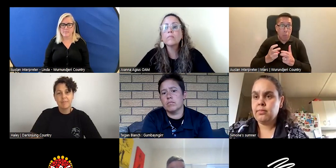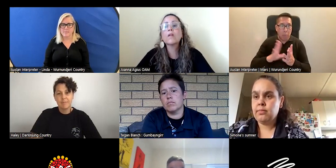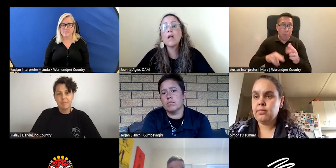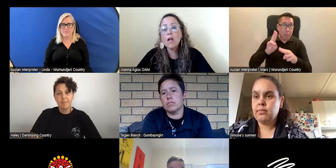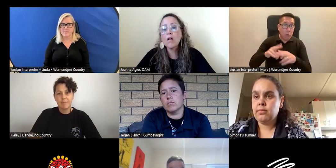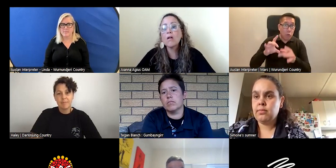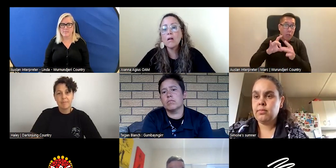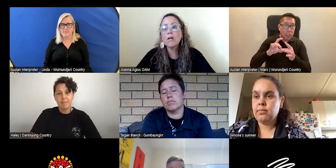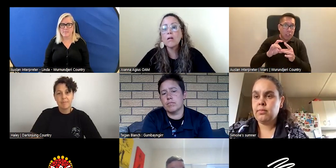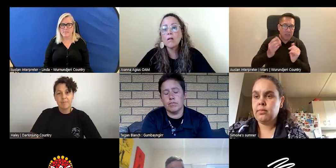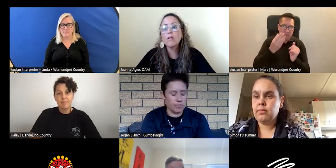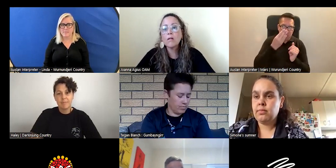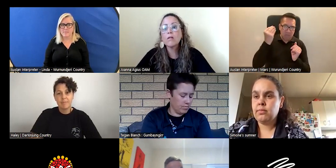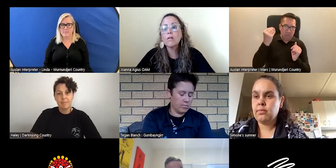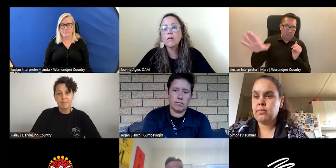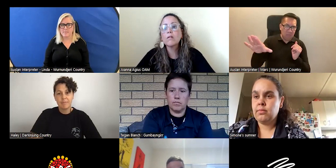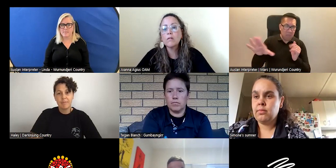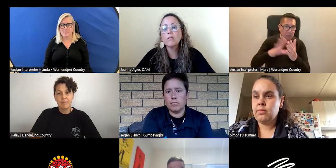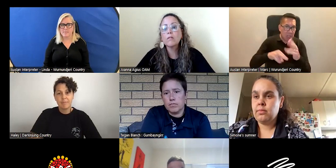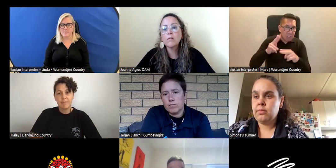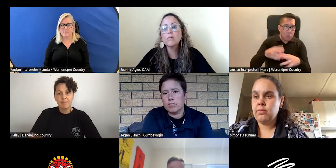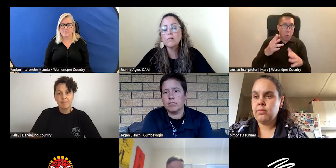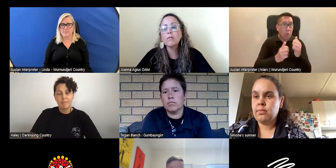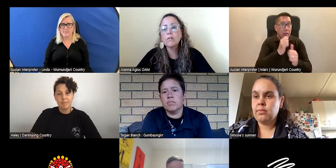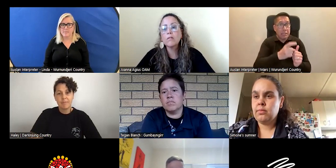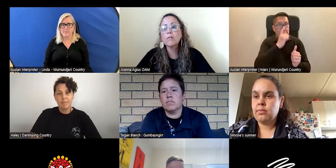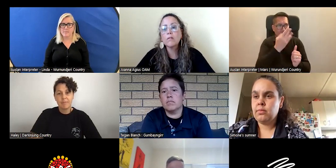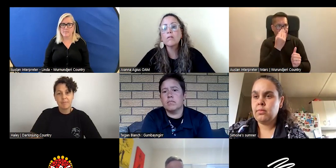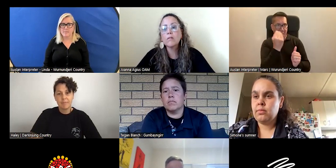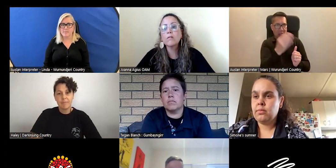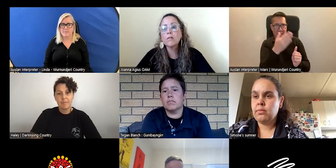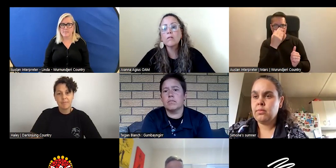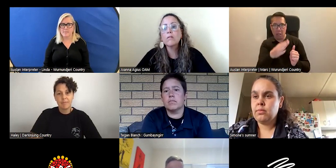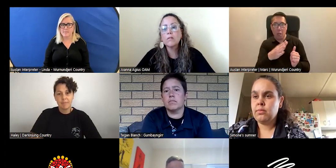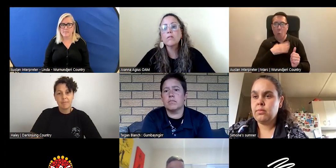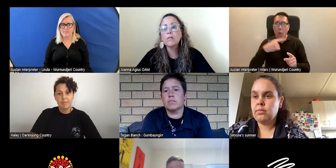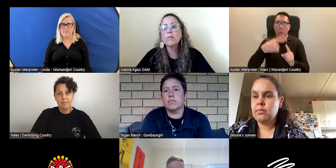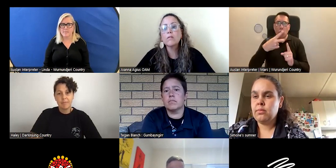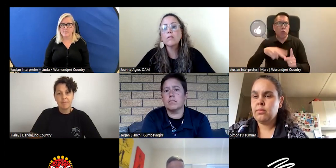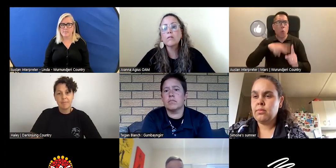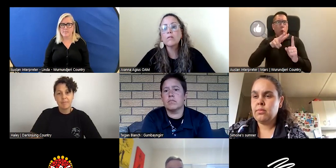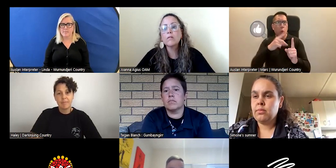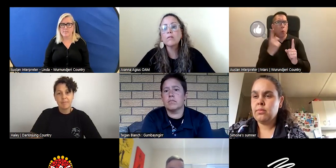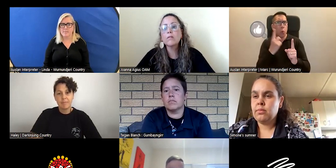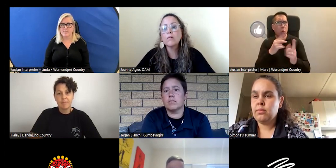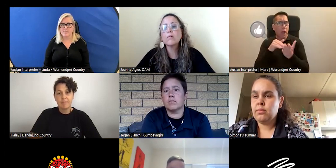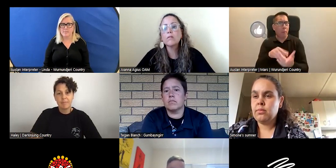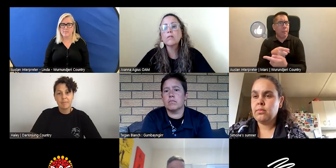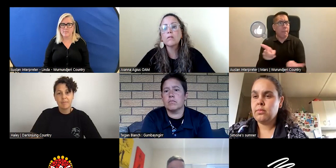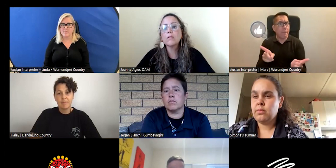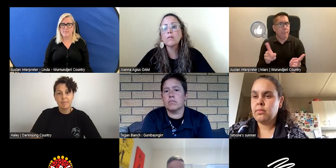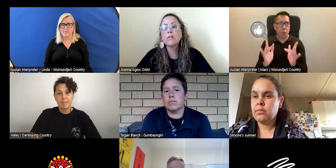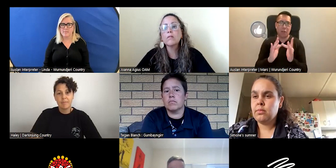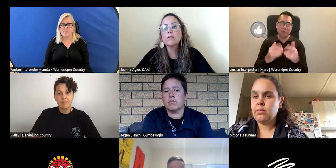parents, relationship with siblings, and having trouble at home, and just want a positive role model to help them to be able to engage with the